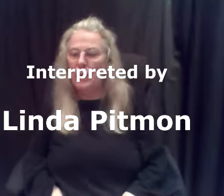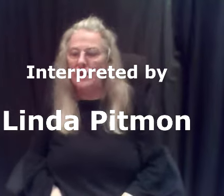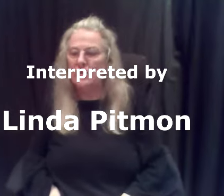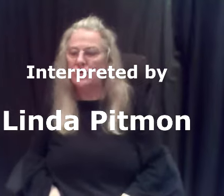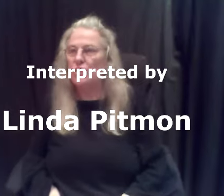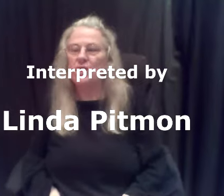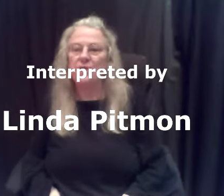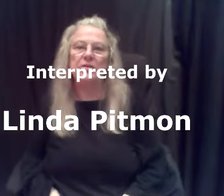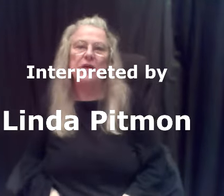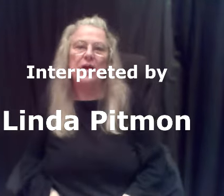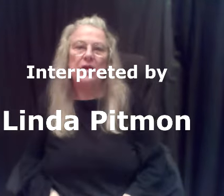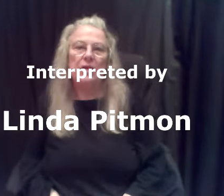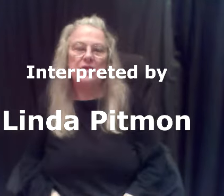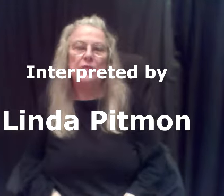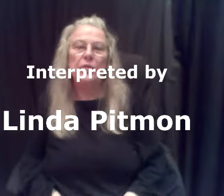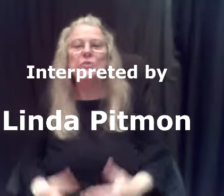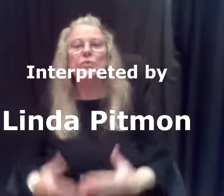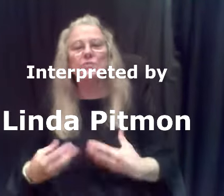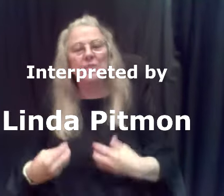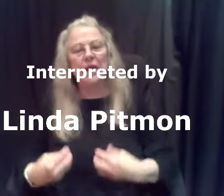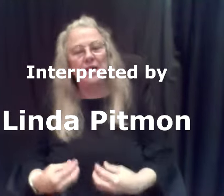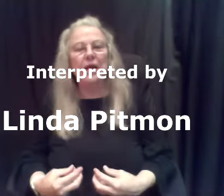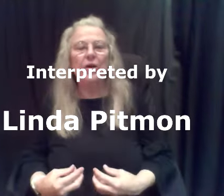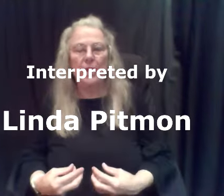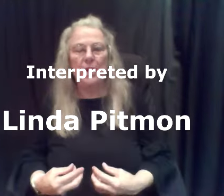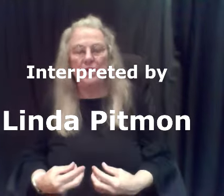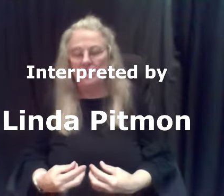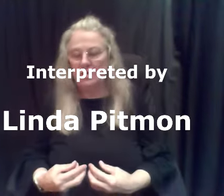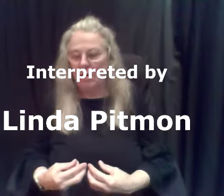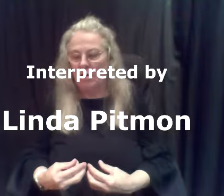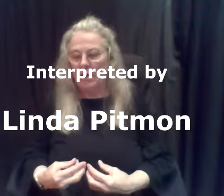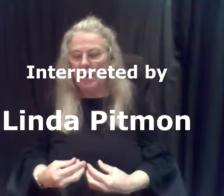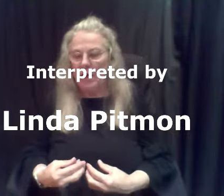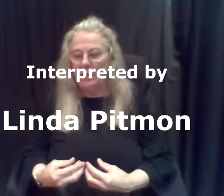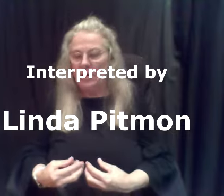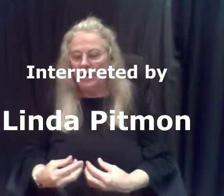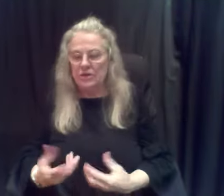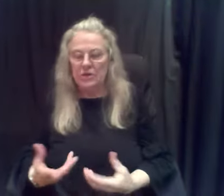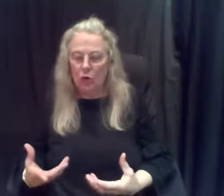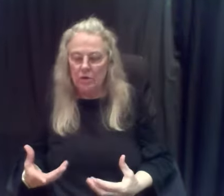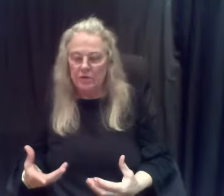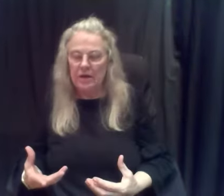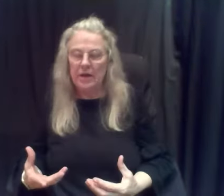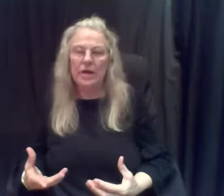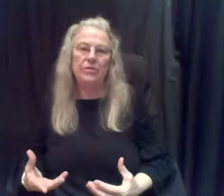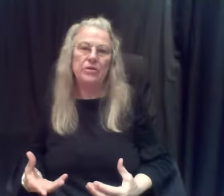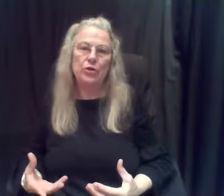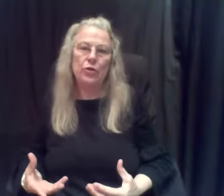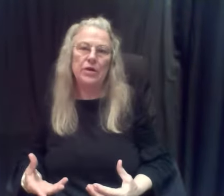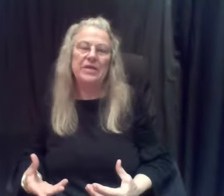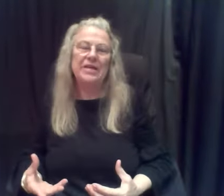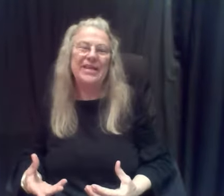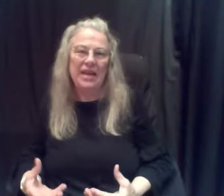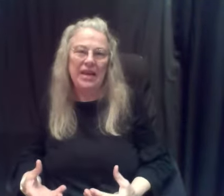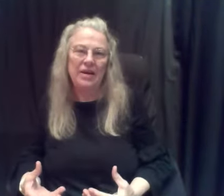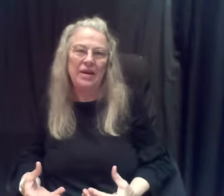Blessed Jesus. This one is an intermediate song. There are some words in here that you're going to need.